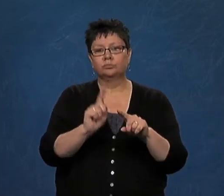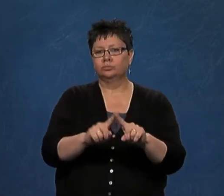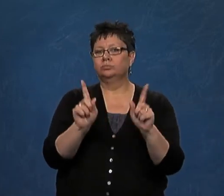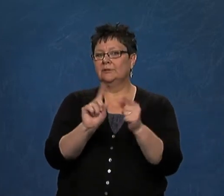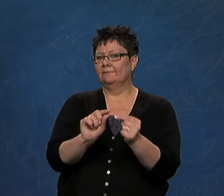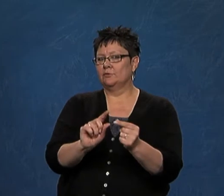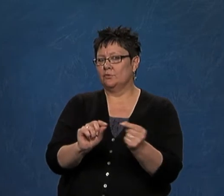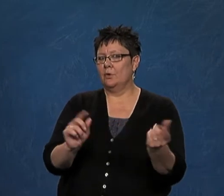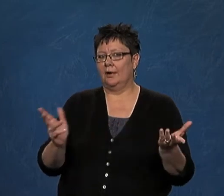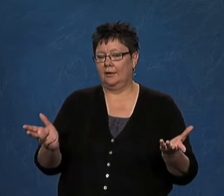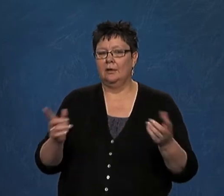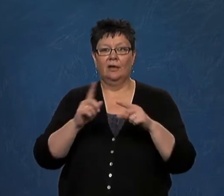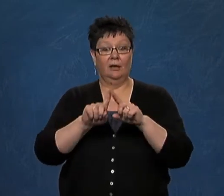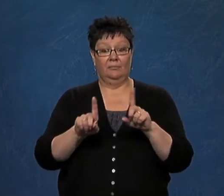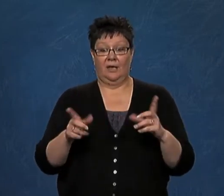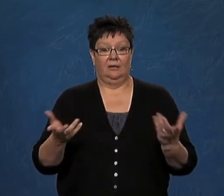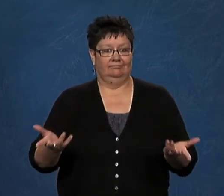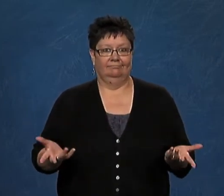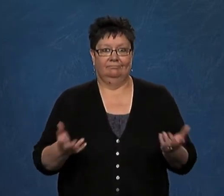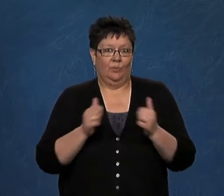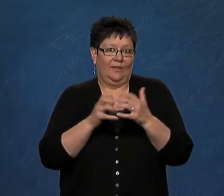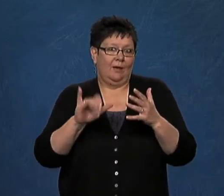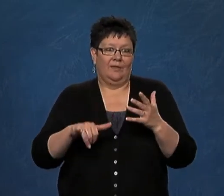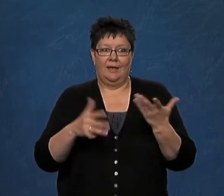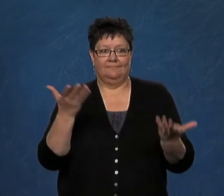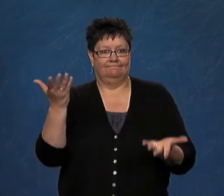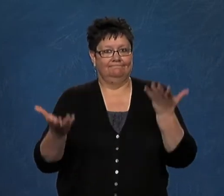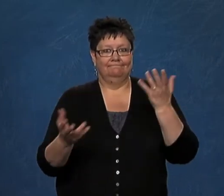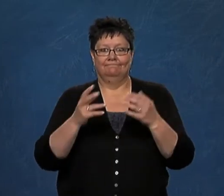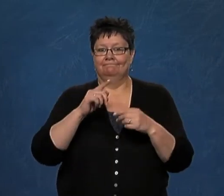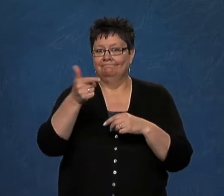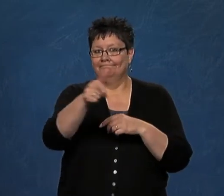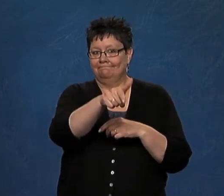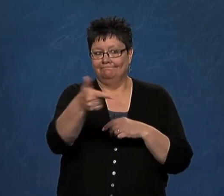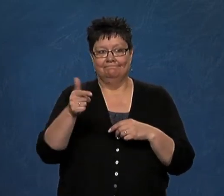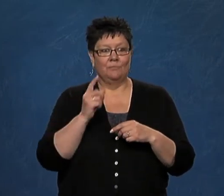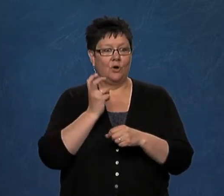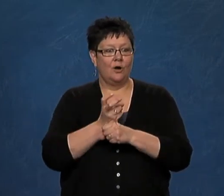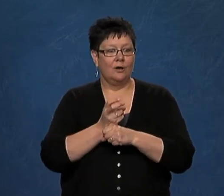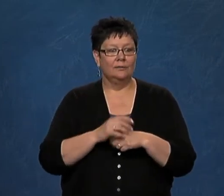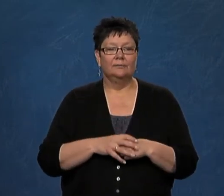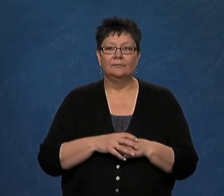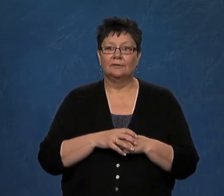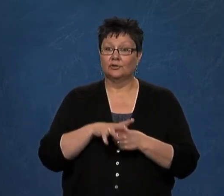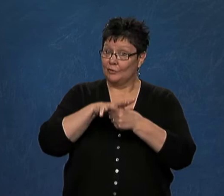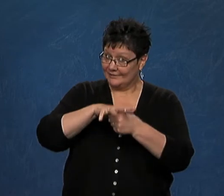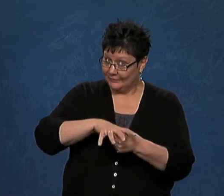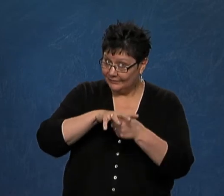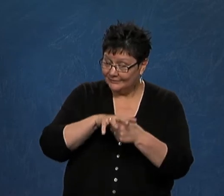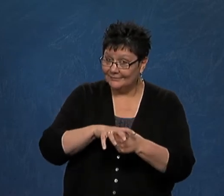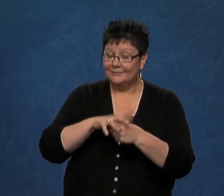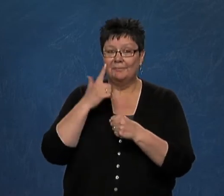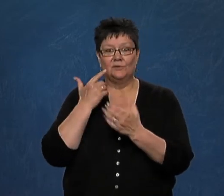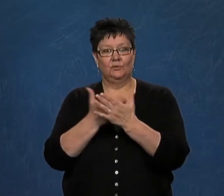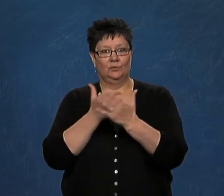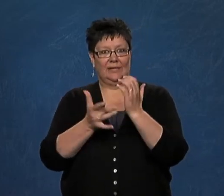has control of the camera, that's much better, but without that, it's very difficult. It can be very